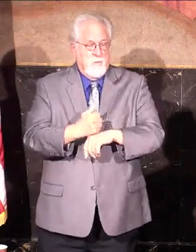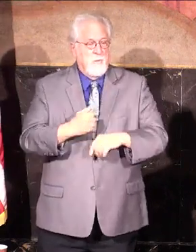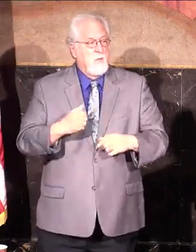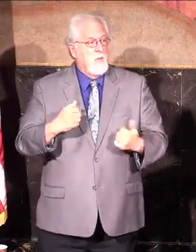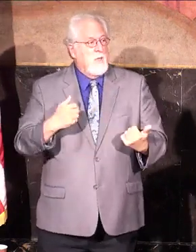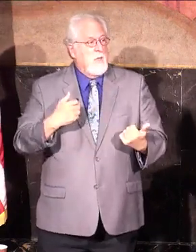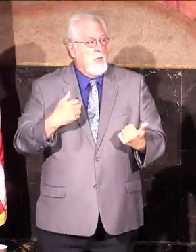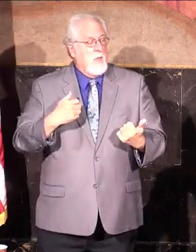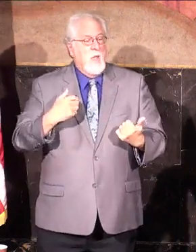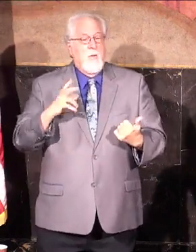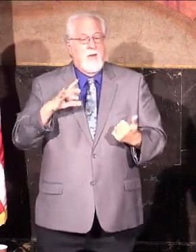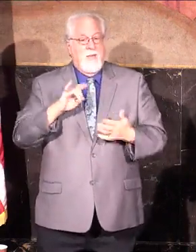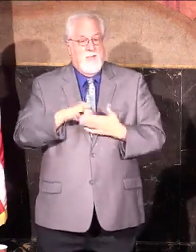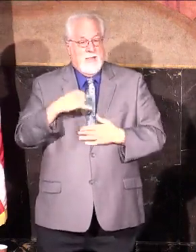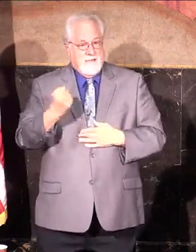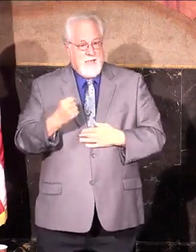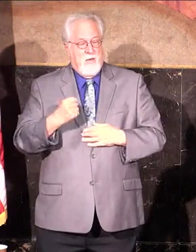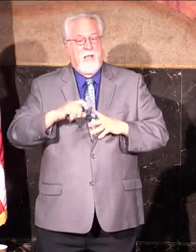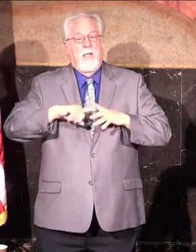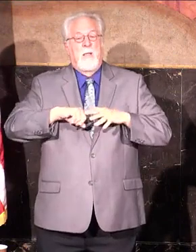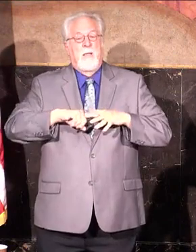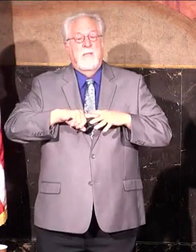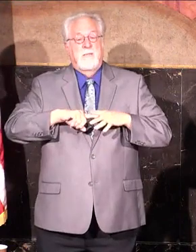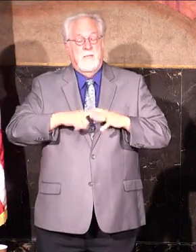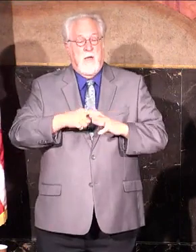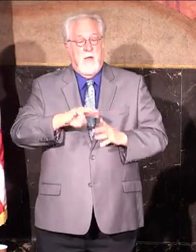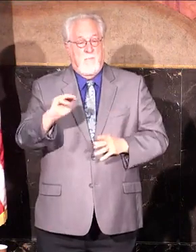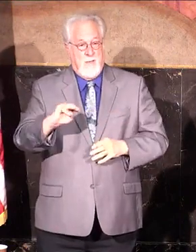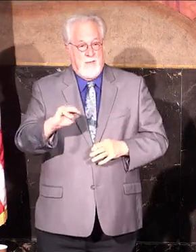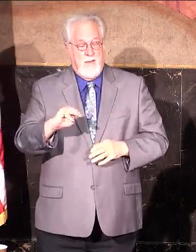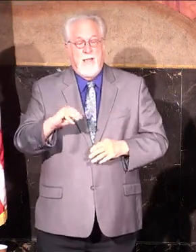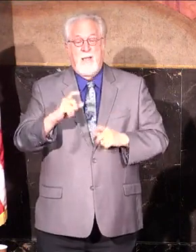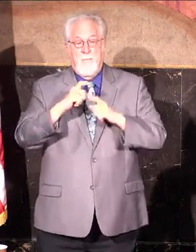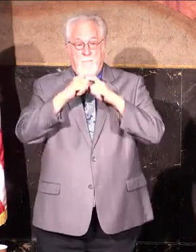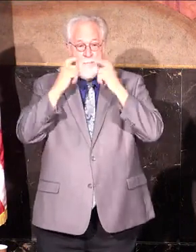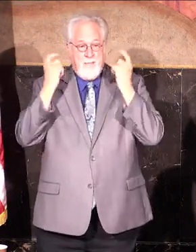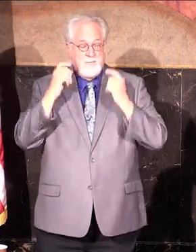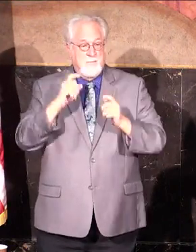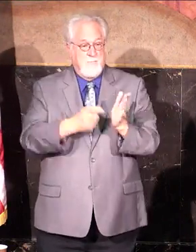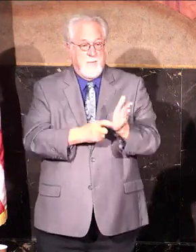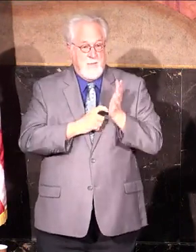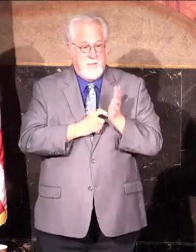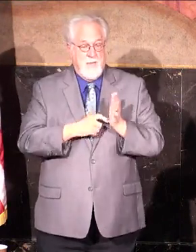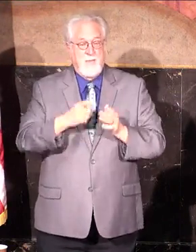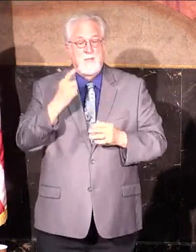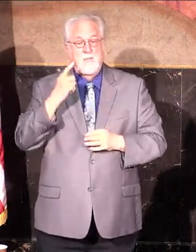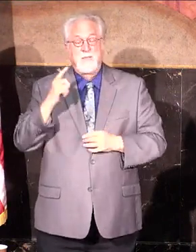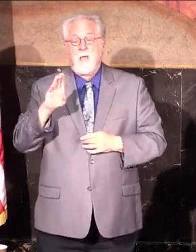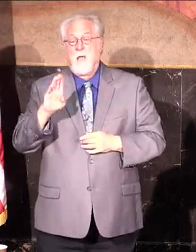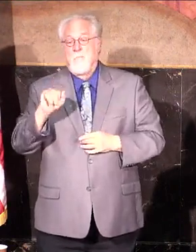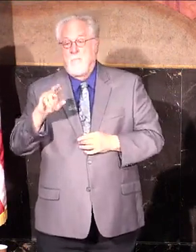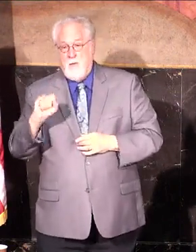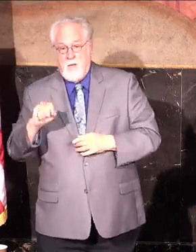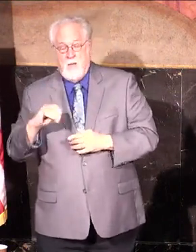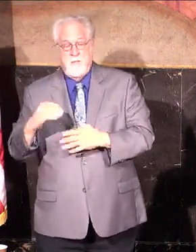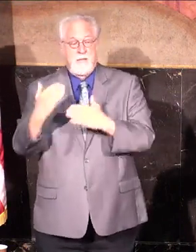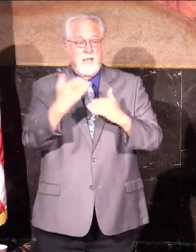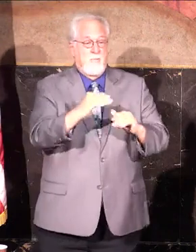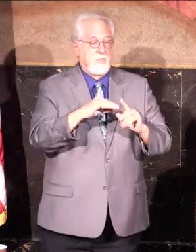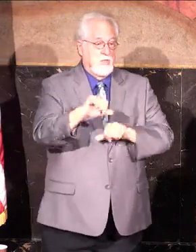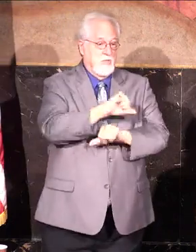on Saturday. The order became effective on Monday. Mask mandates, closure of bars, and the further limits on